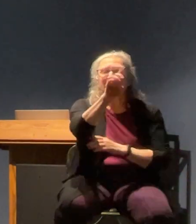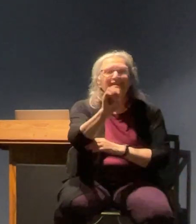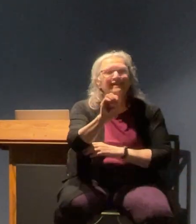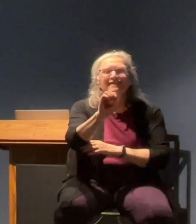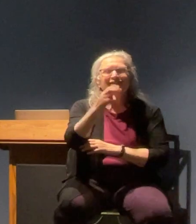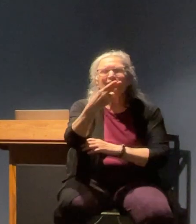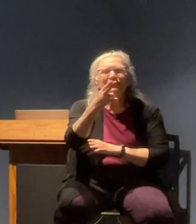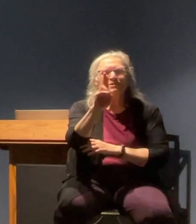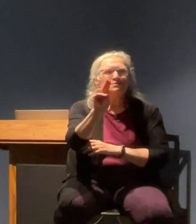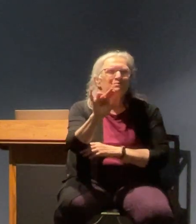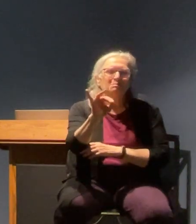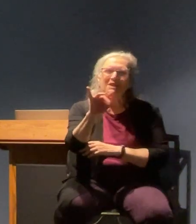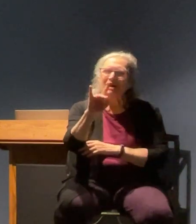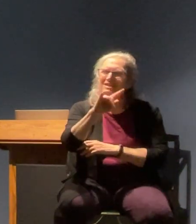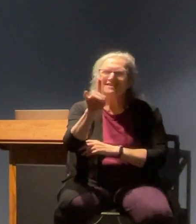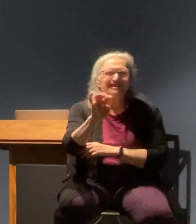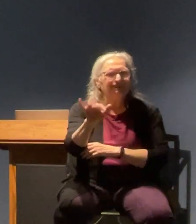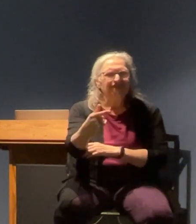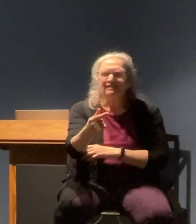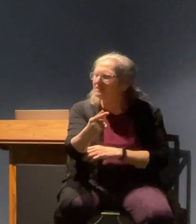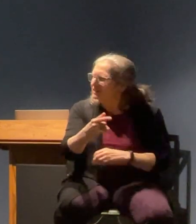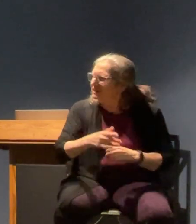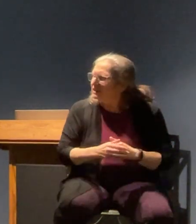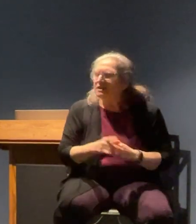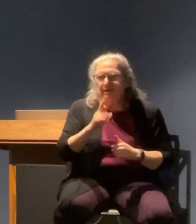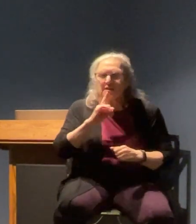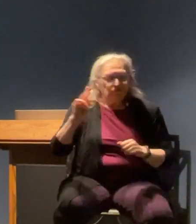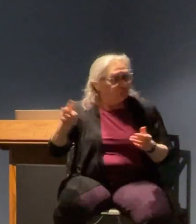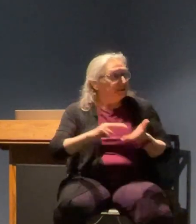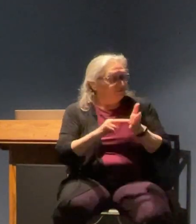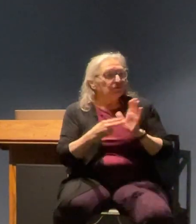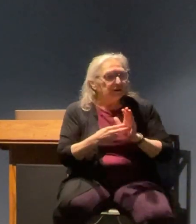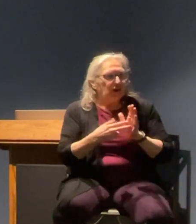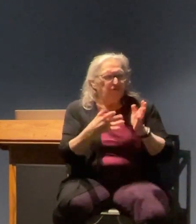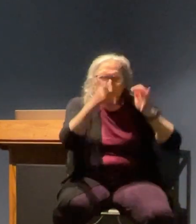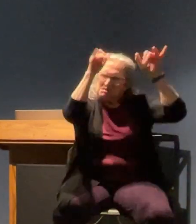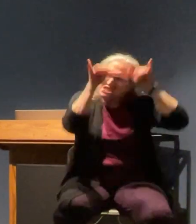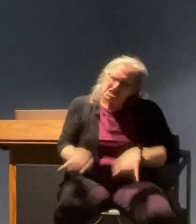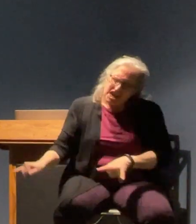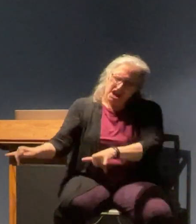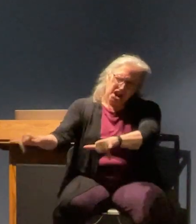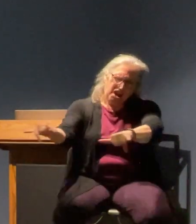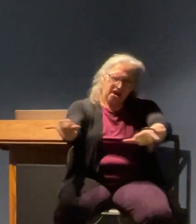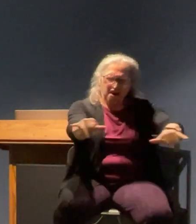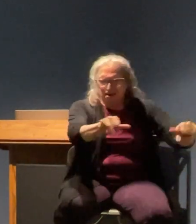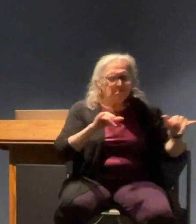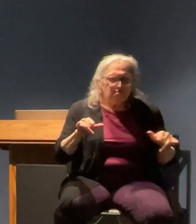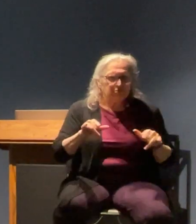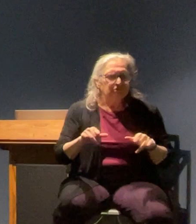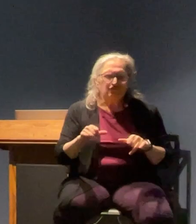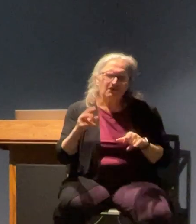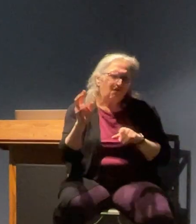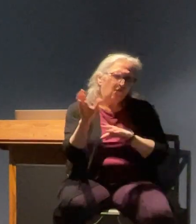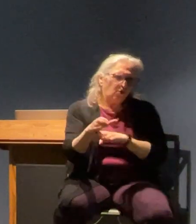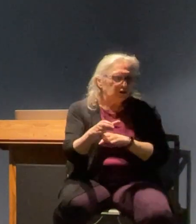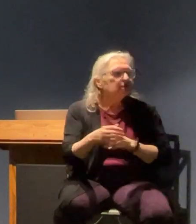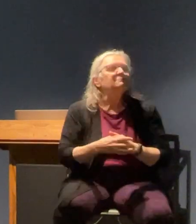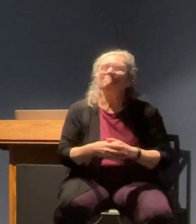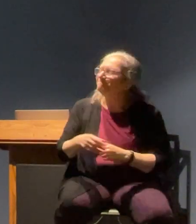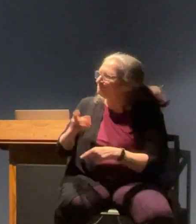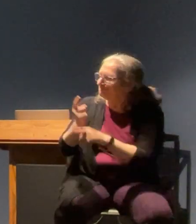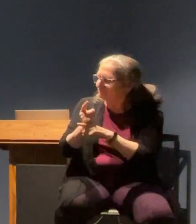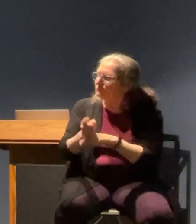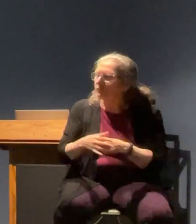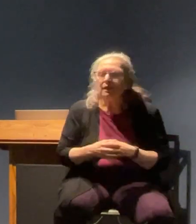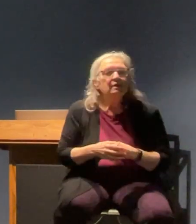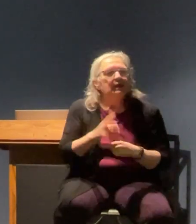there's an intention to create absolute uniformity, right? Exactly. Okay. Right. So imagine